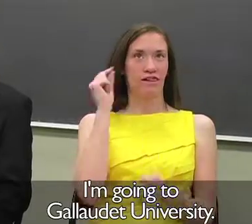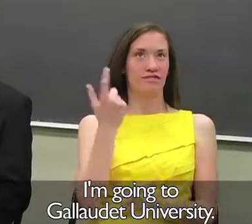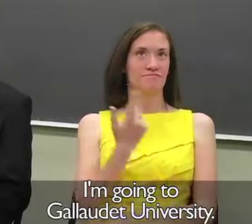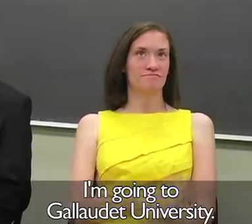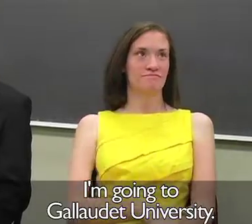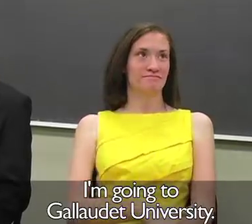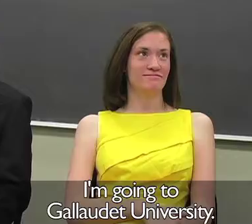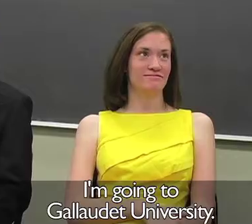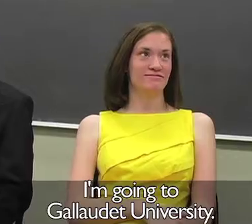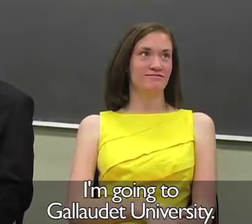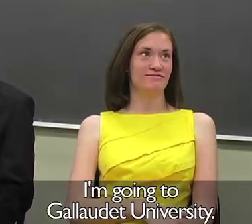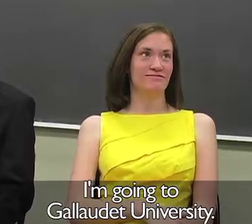I'm going to Gallaudet University.